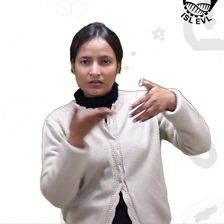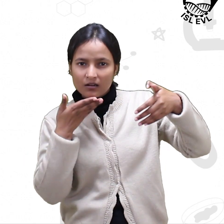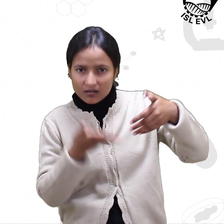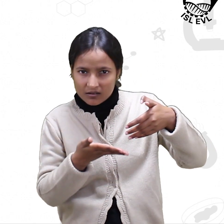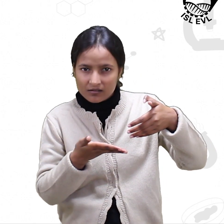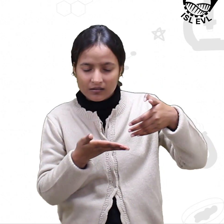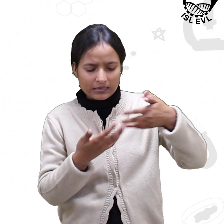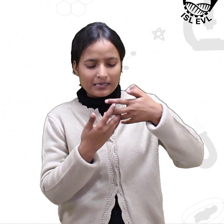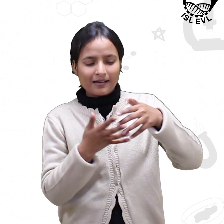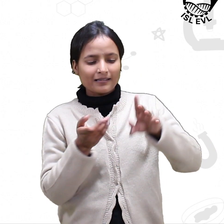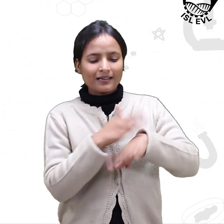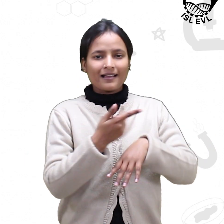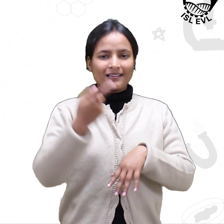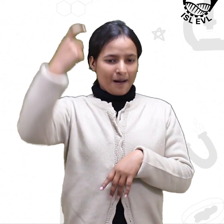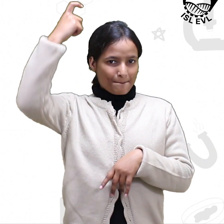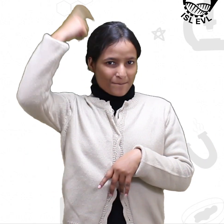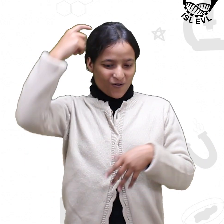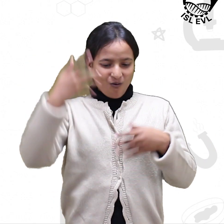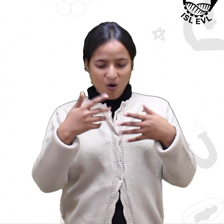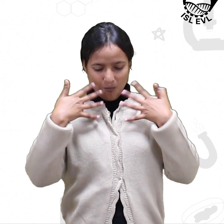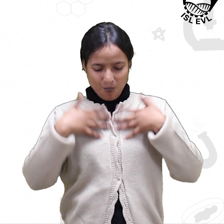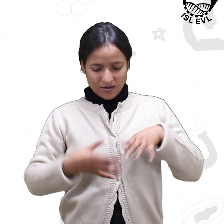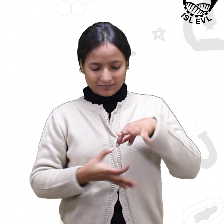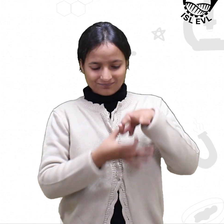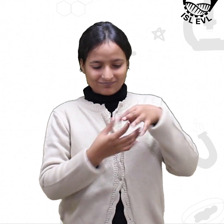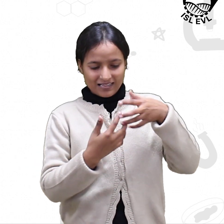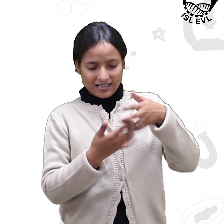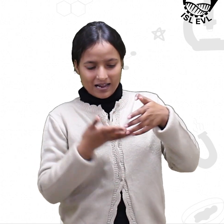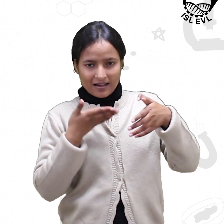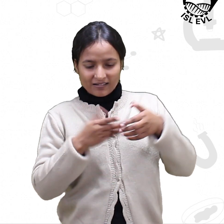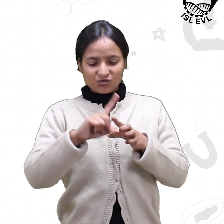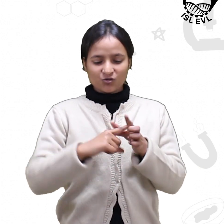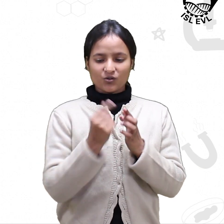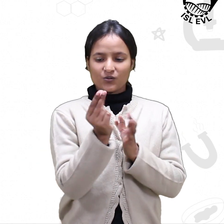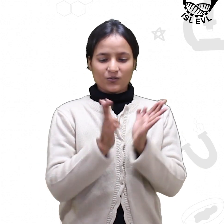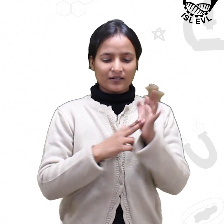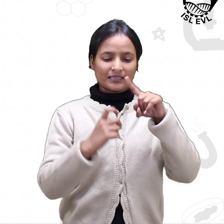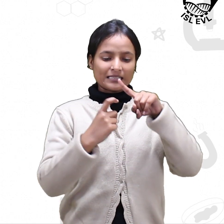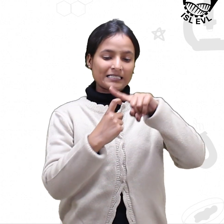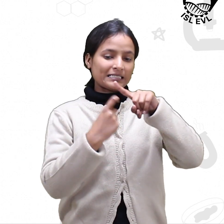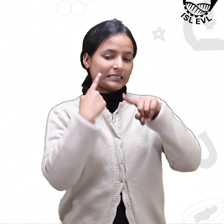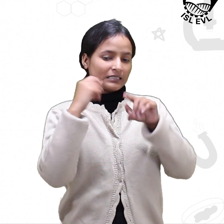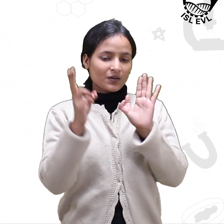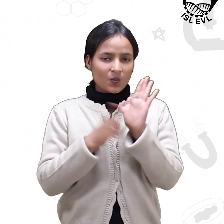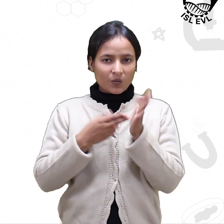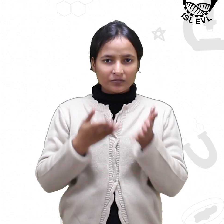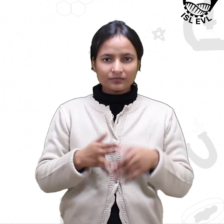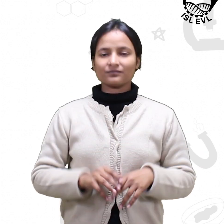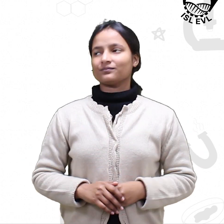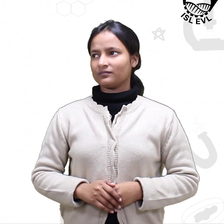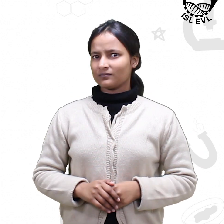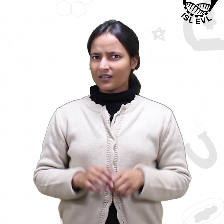called the neuromuscular junction. This sounds interesting. The word junction reminds me of a railway